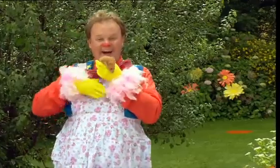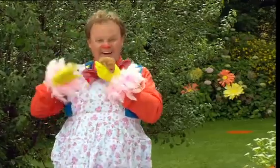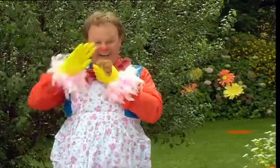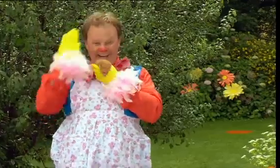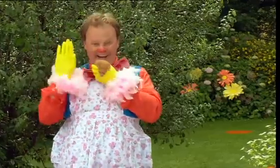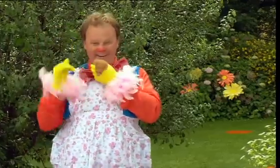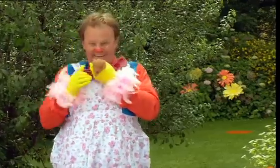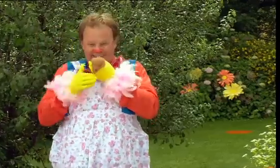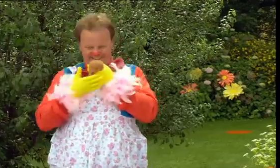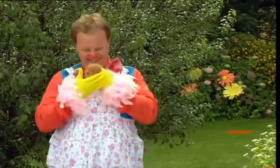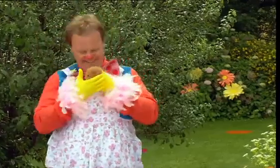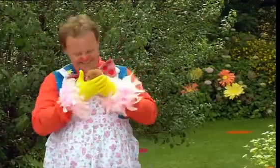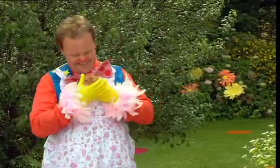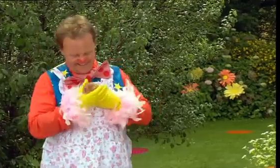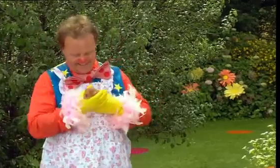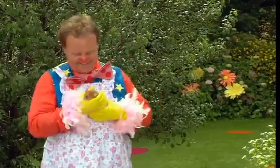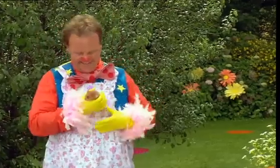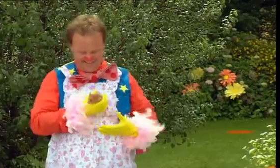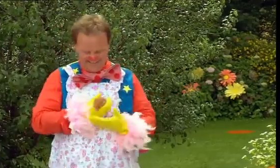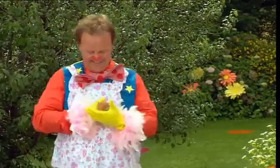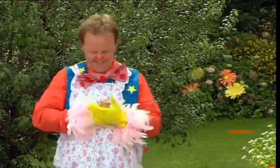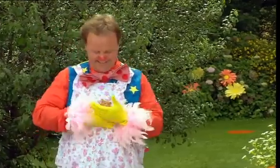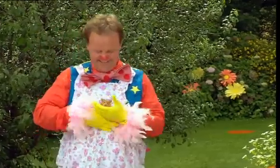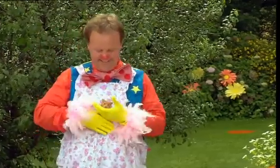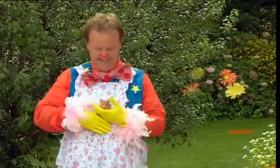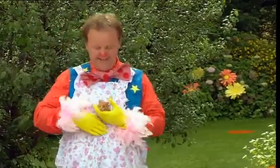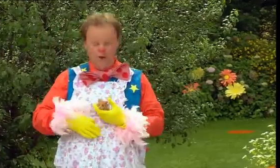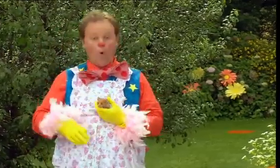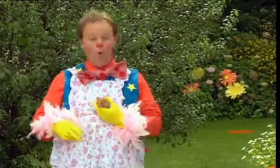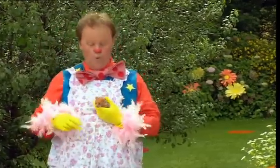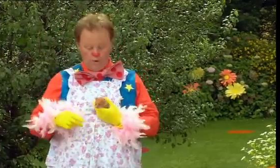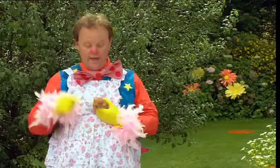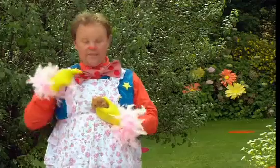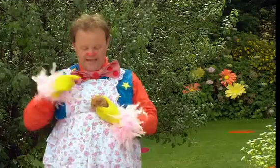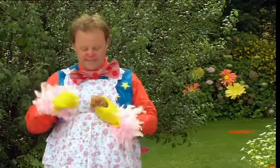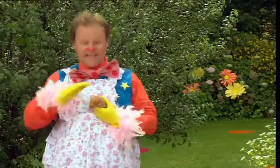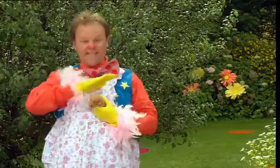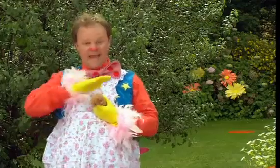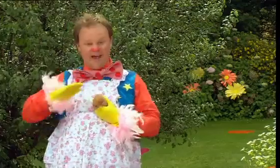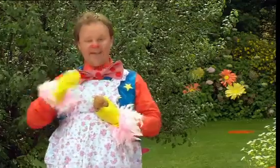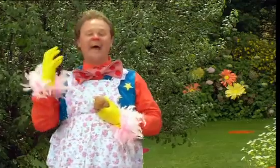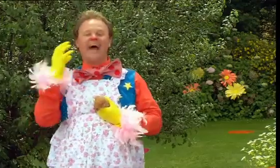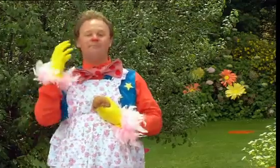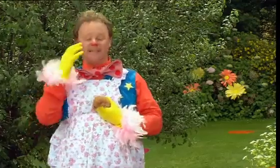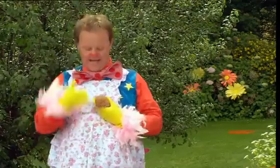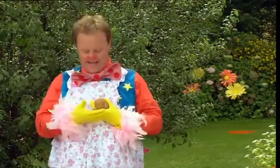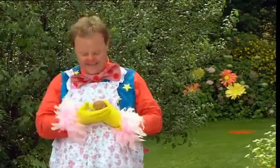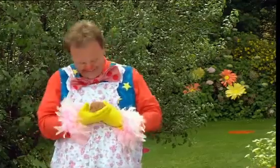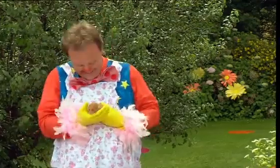Oh, hello. We like your pet hamster. What's its name? Ooh, this is Harry the hamster. What